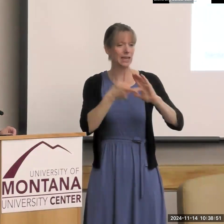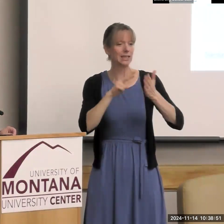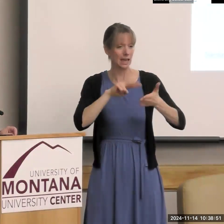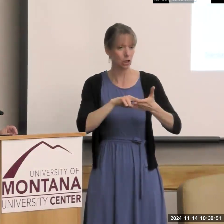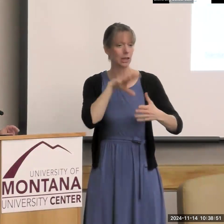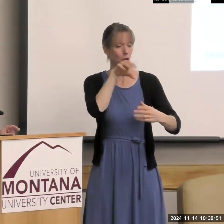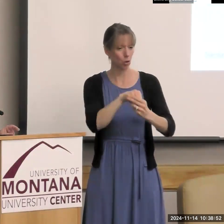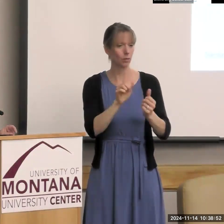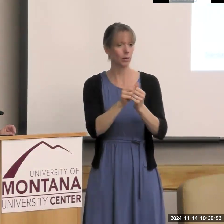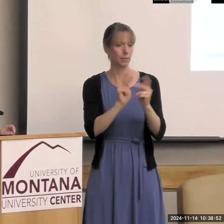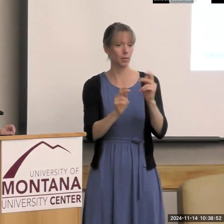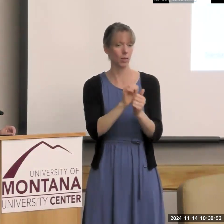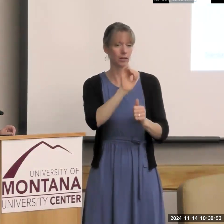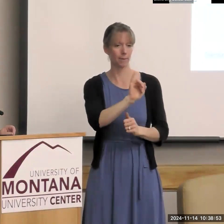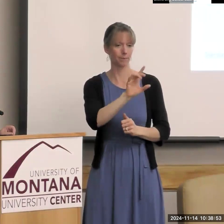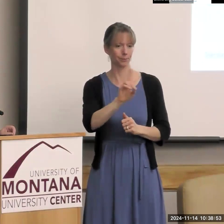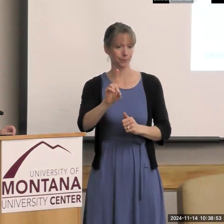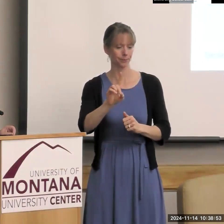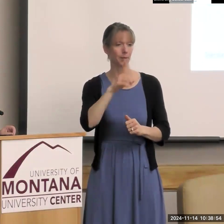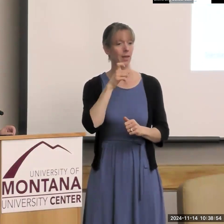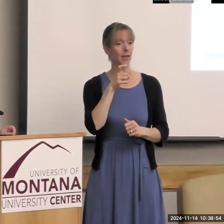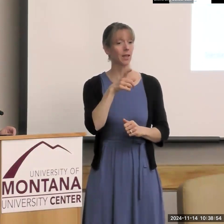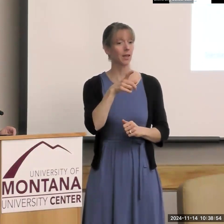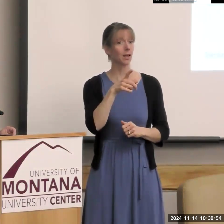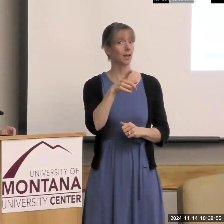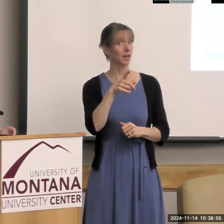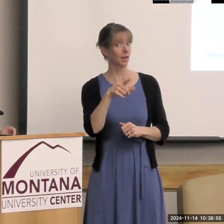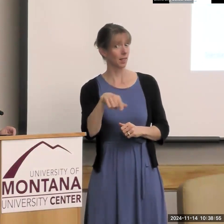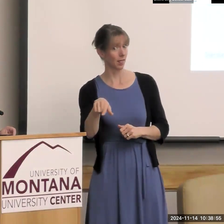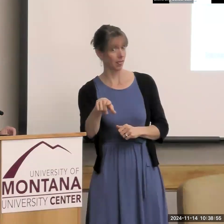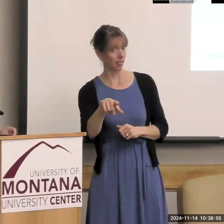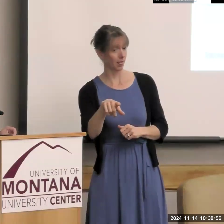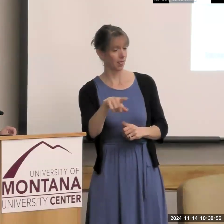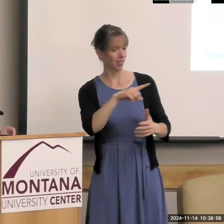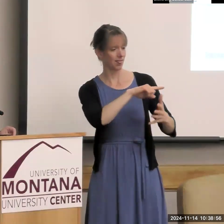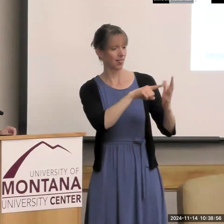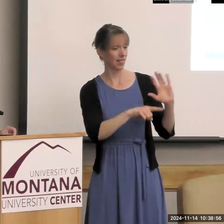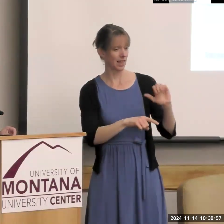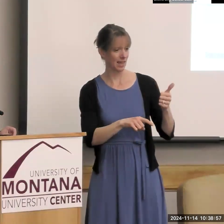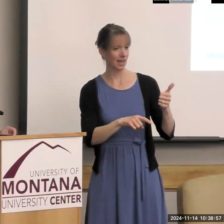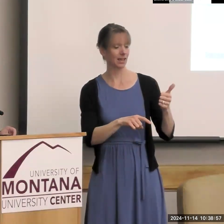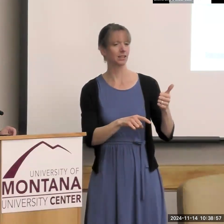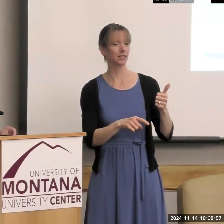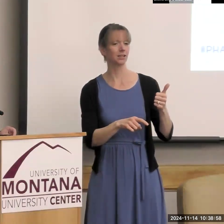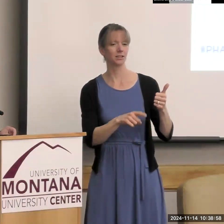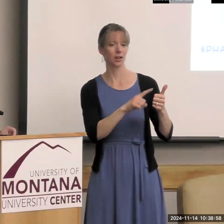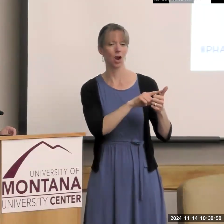disabilities, because they are an element of every one of these. Another